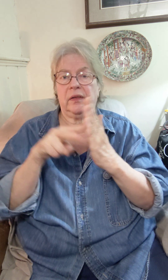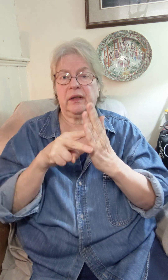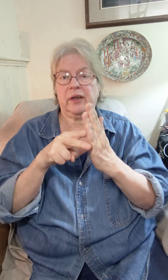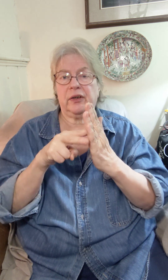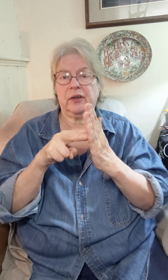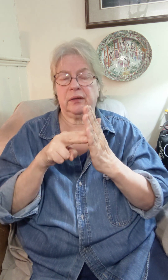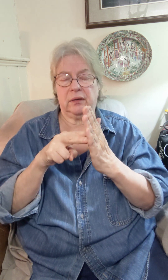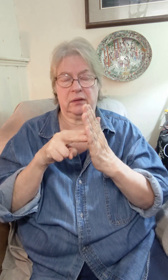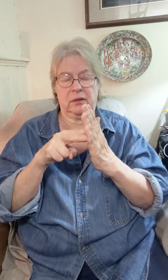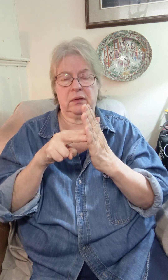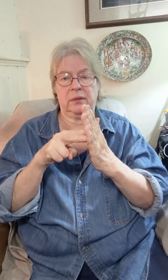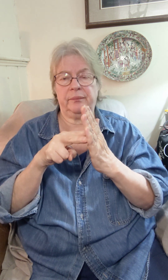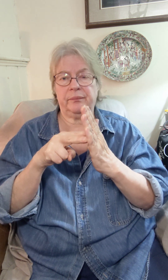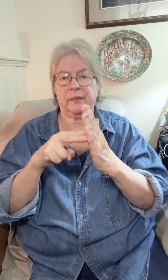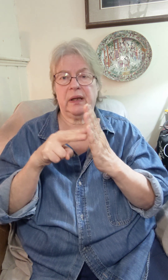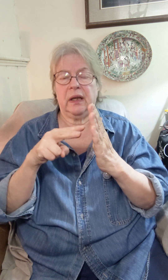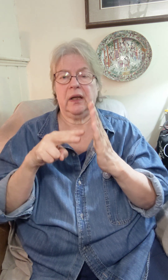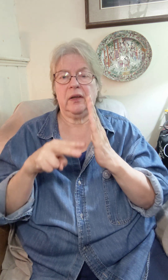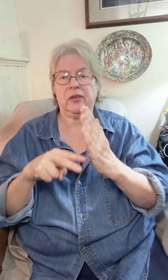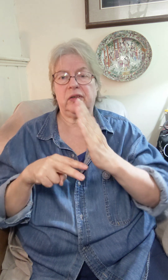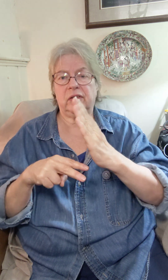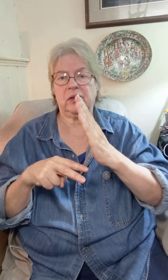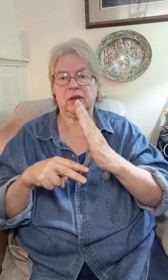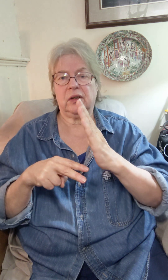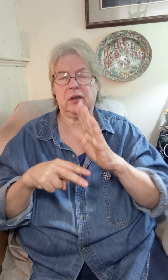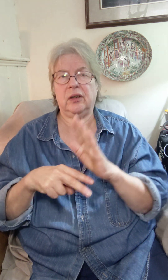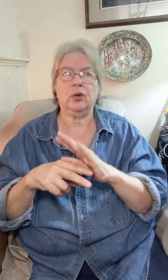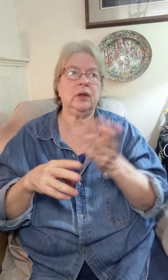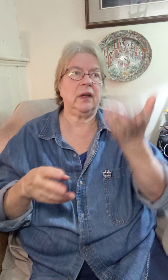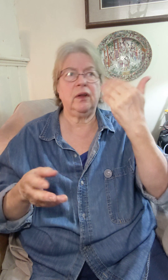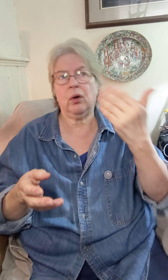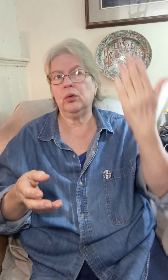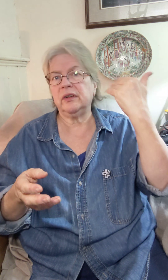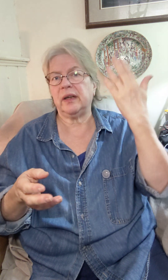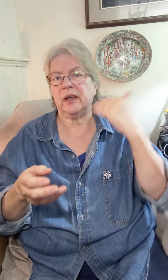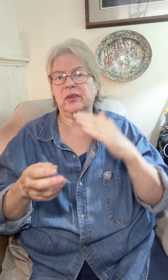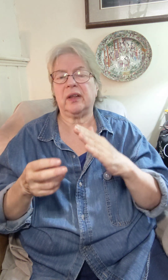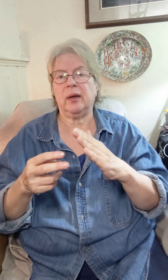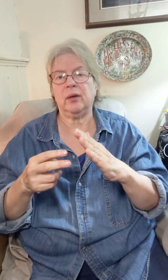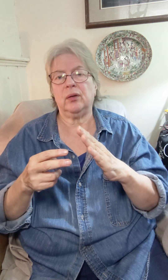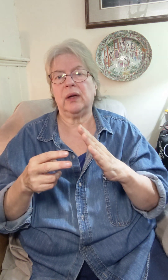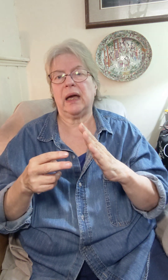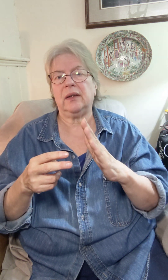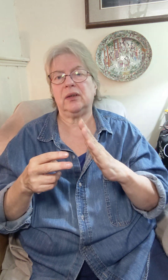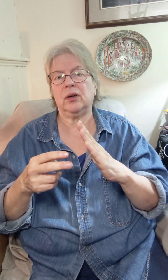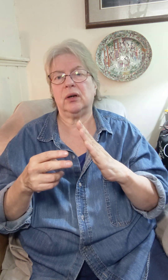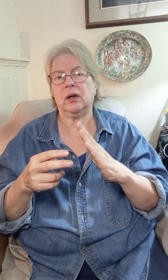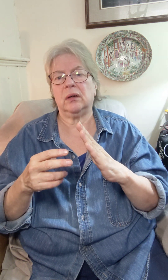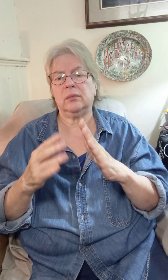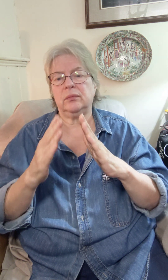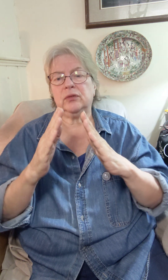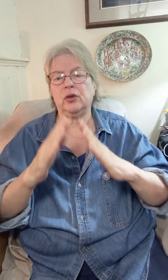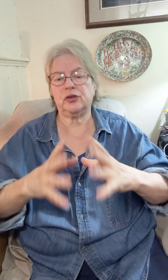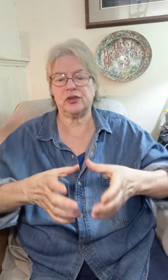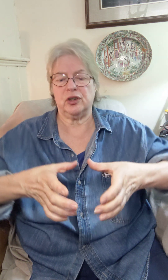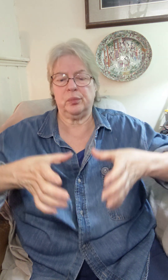The letter. This is in the olden days they had toasters that you put